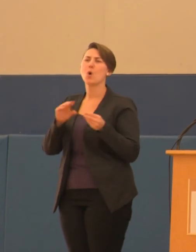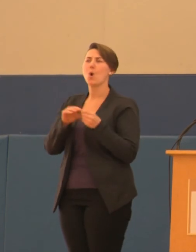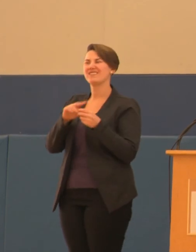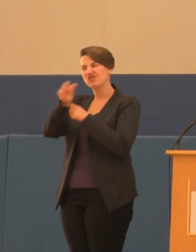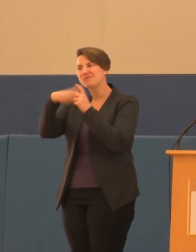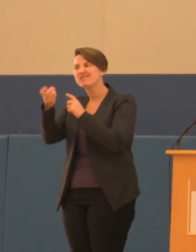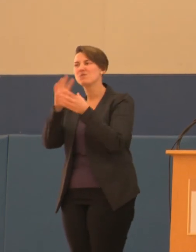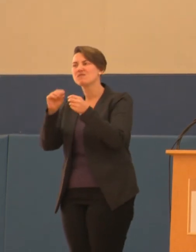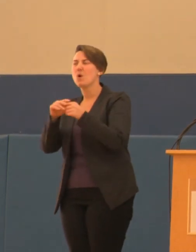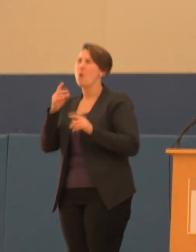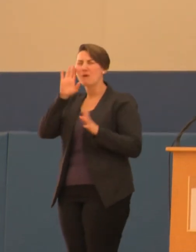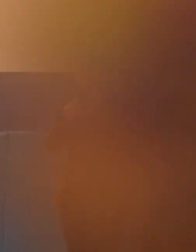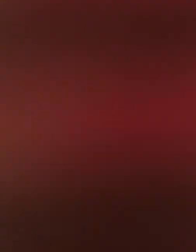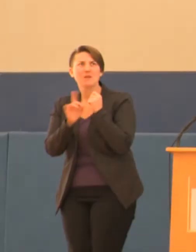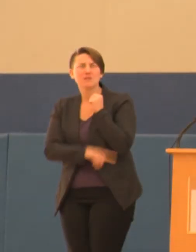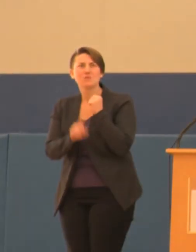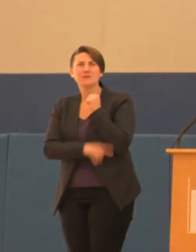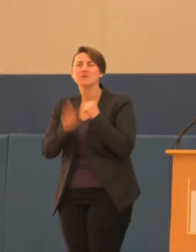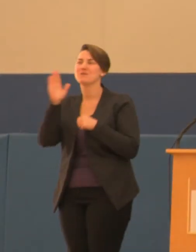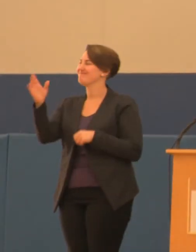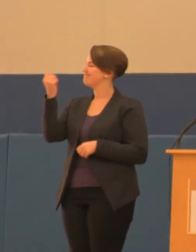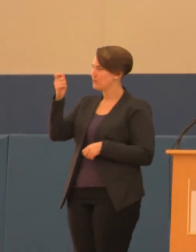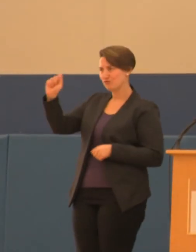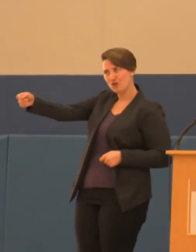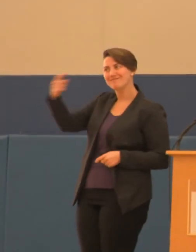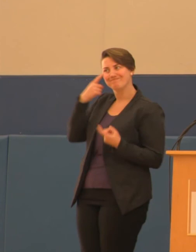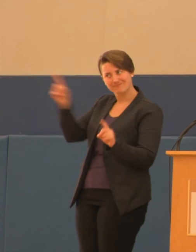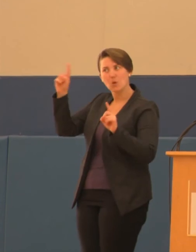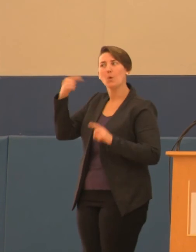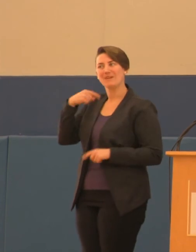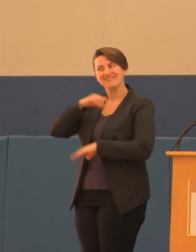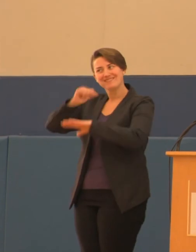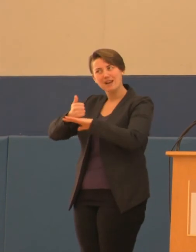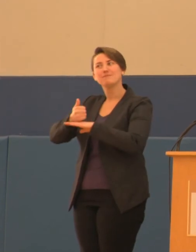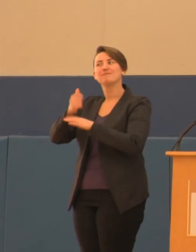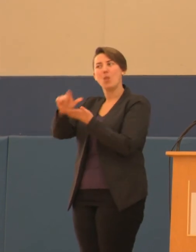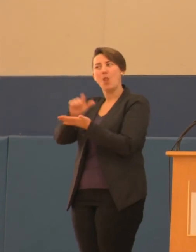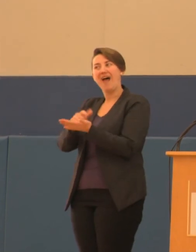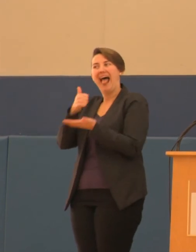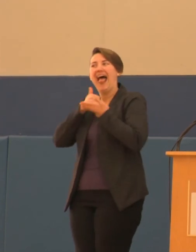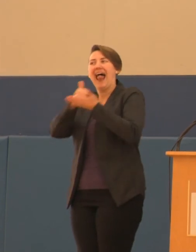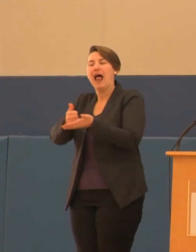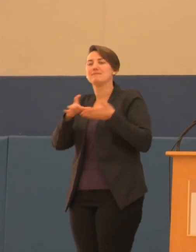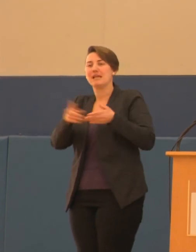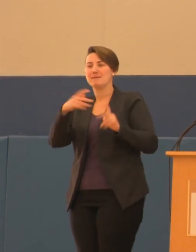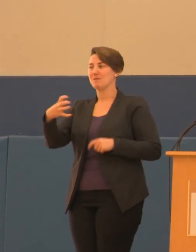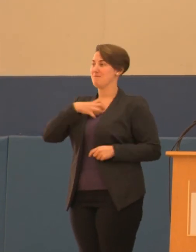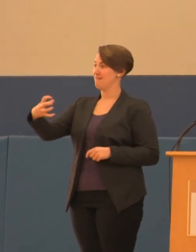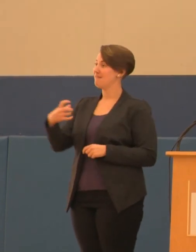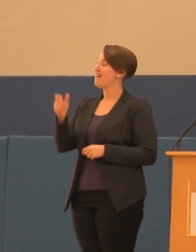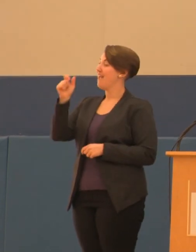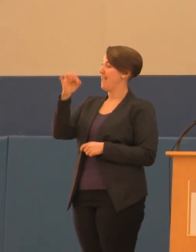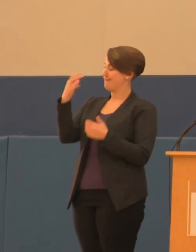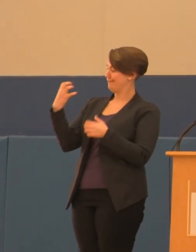no. Judges say we put a law in place to allow people to complain. When they see that an employer